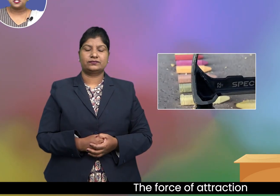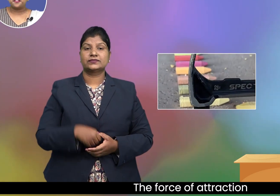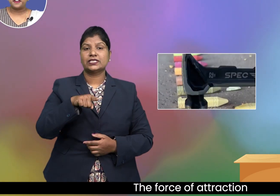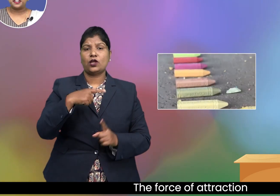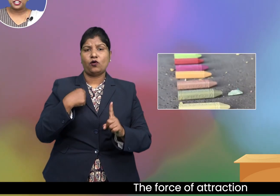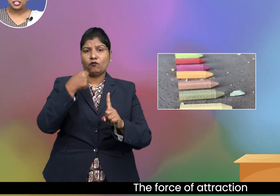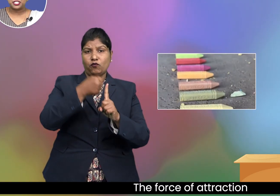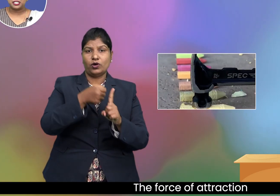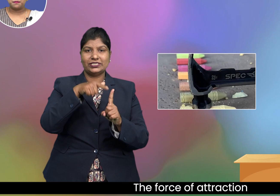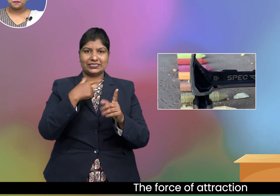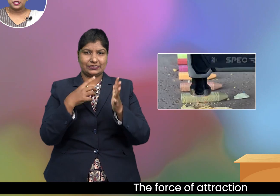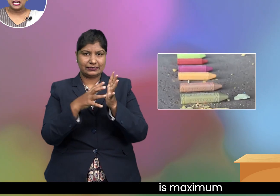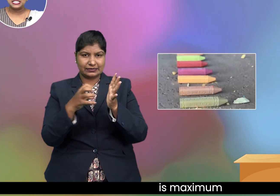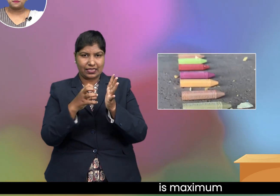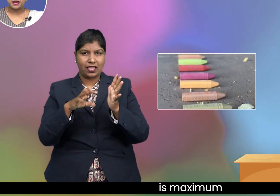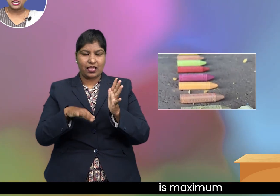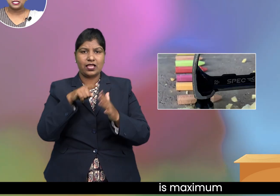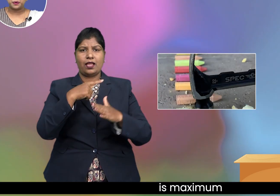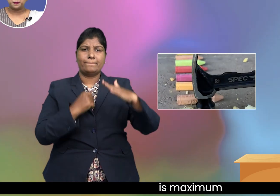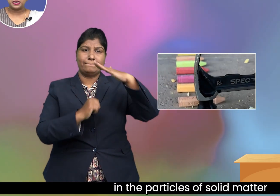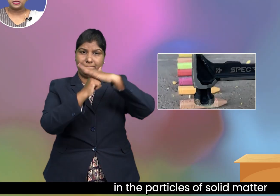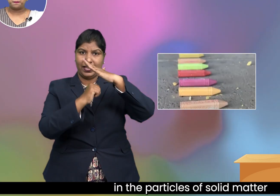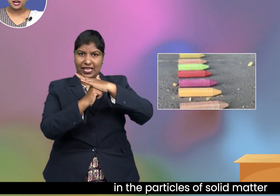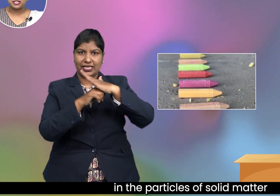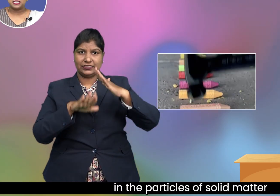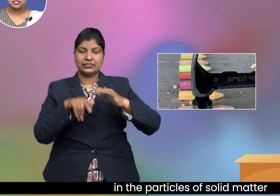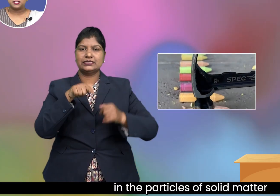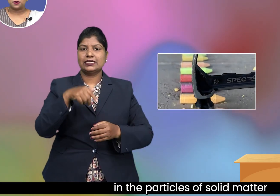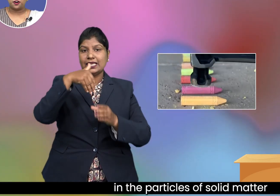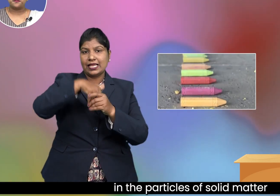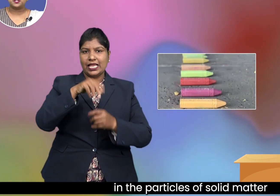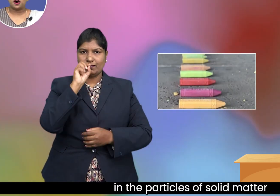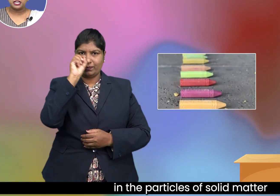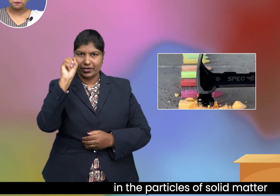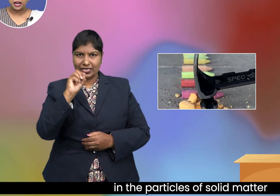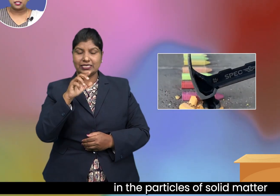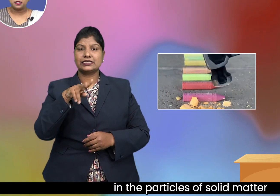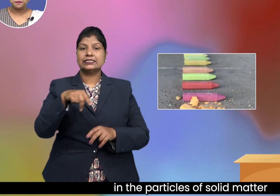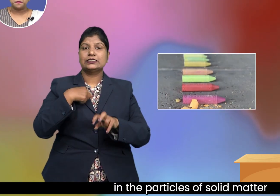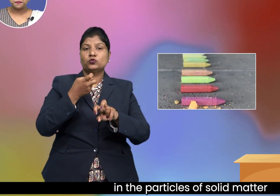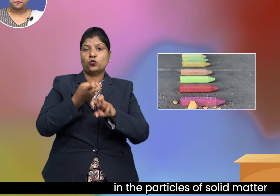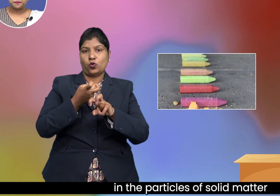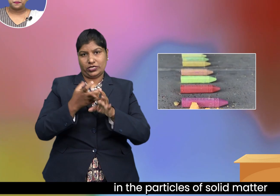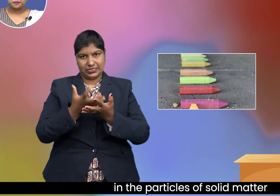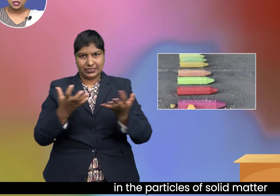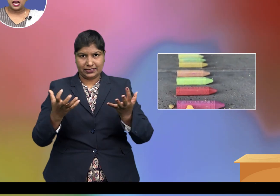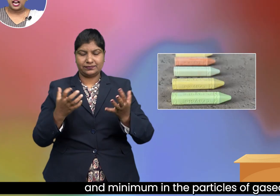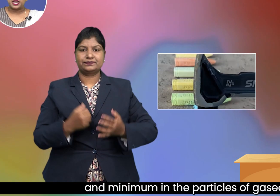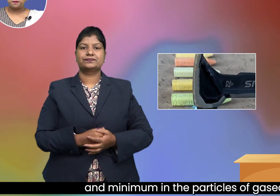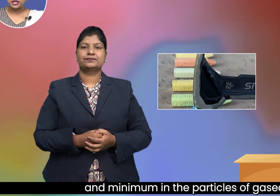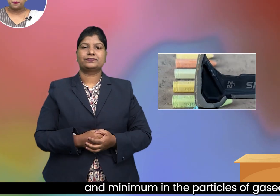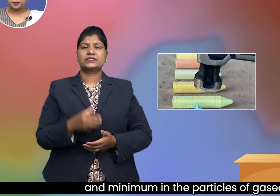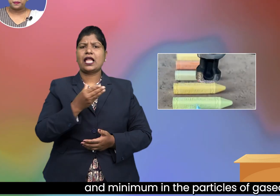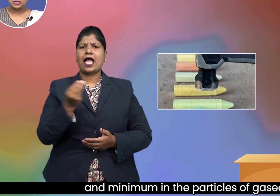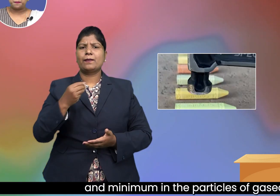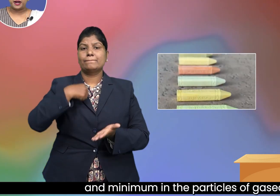The force of attraction is maximum in the particles of solid matter